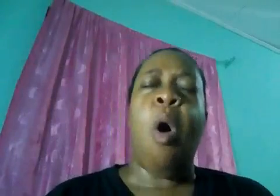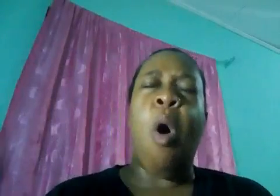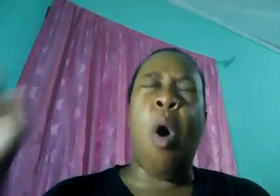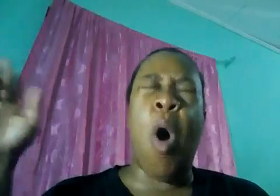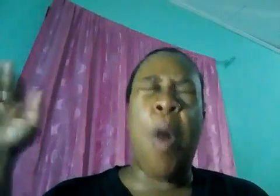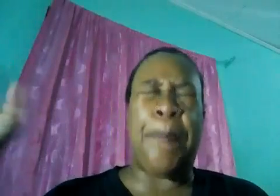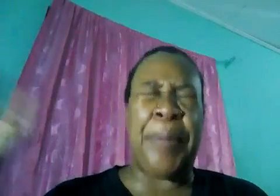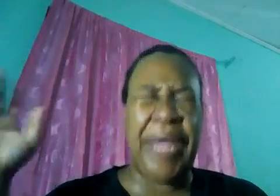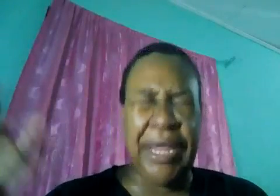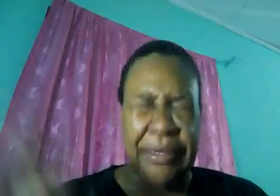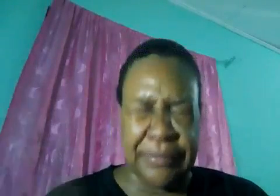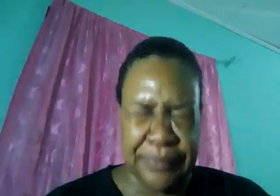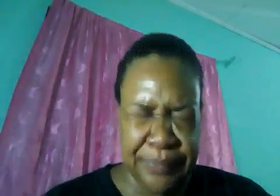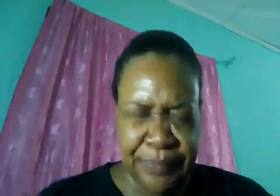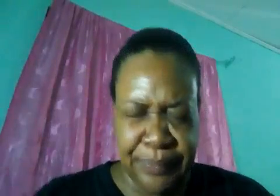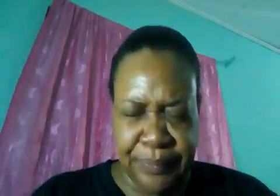open